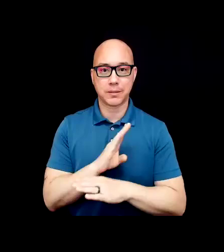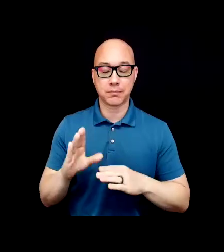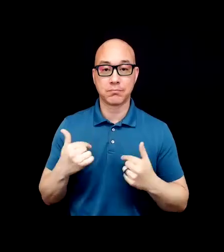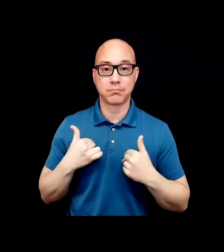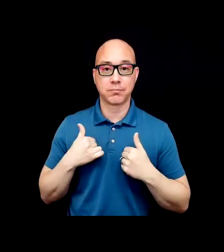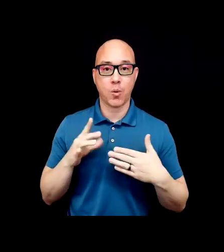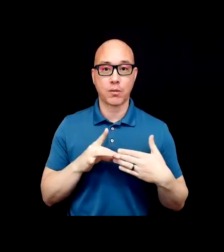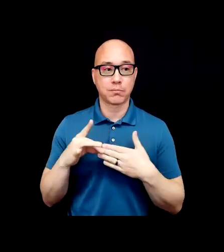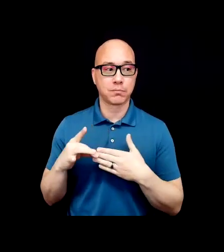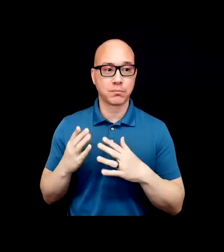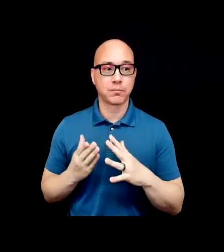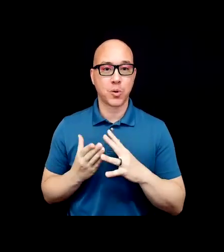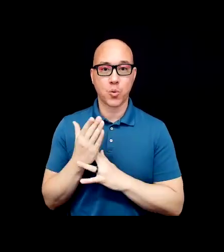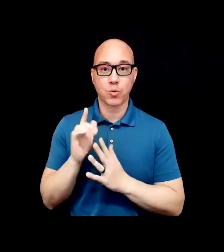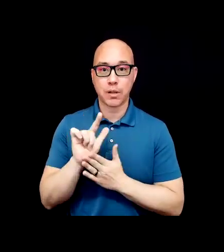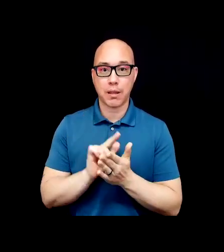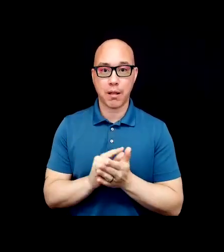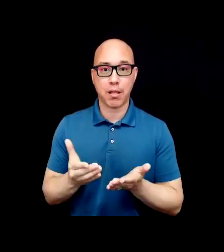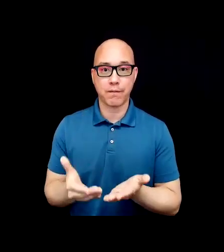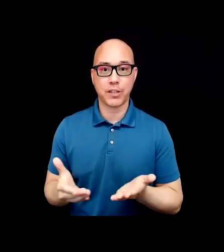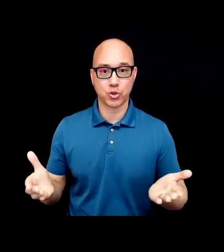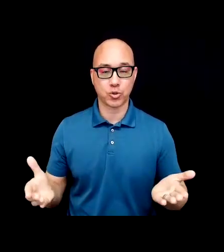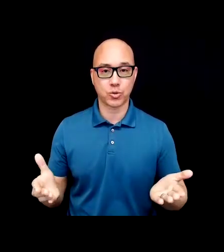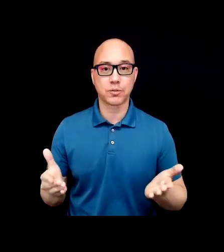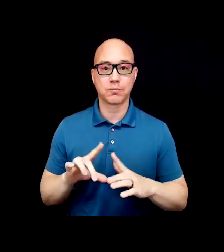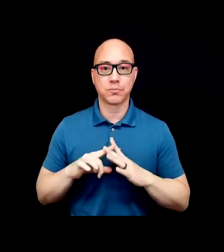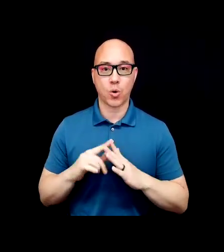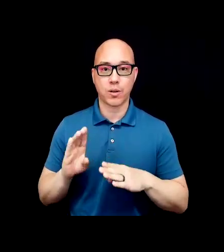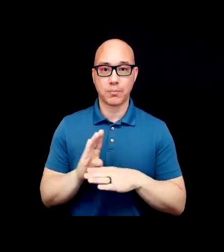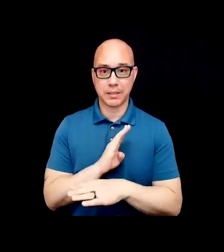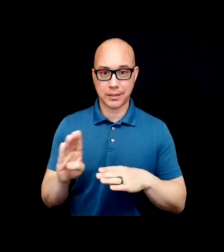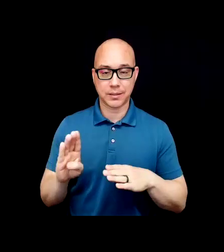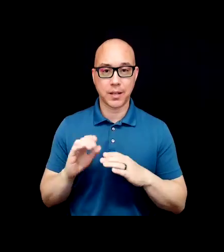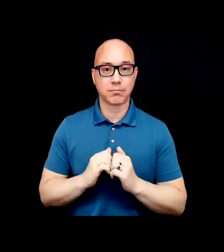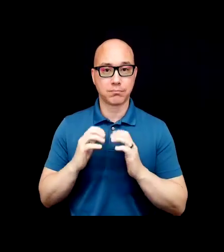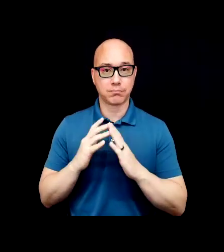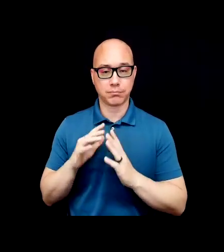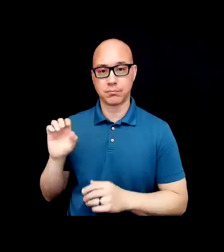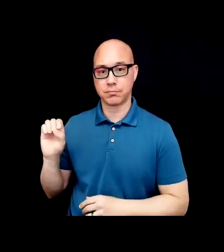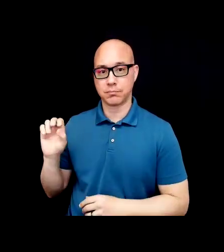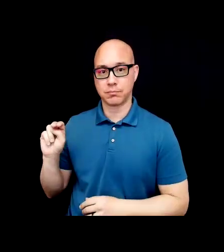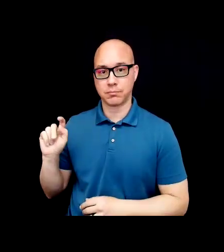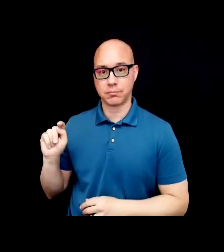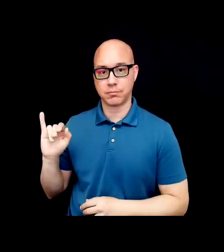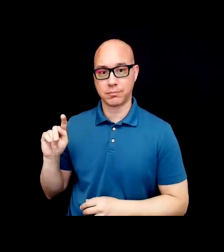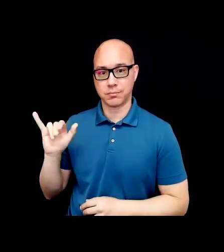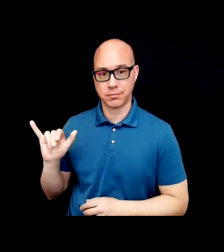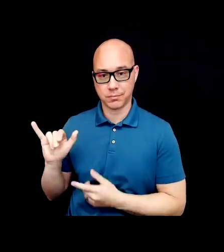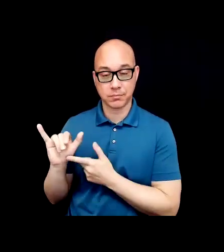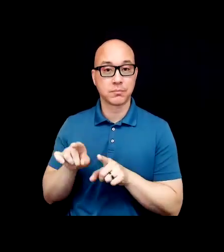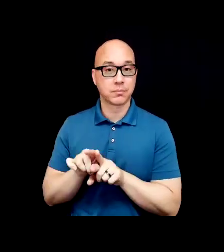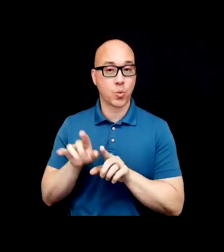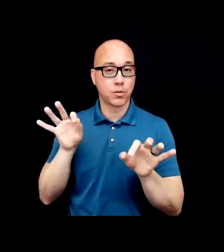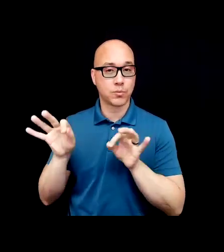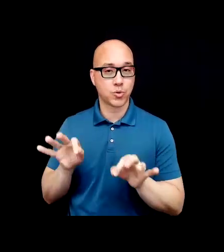through some legal features in starting a business and forming an entity. And we're going to talk about the different types